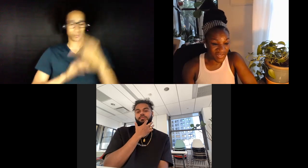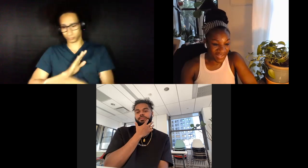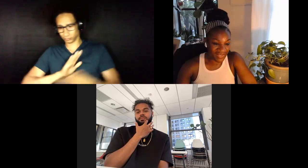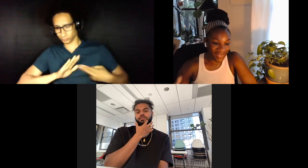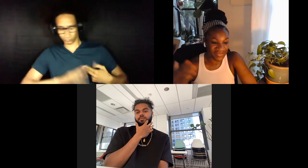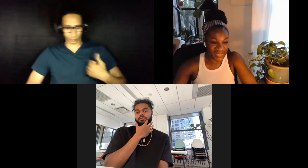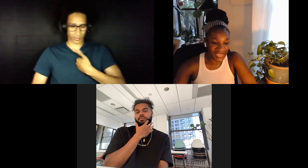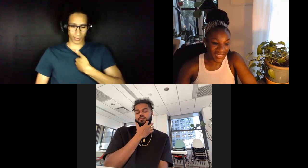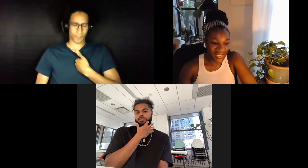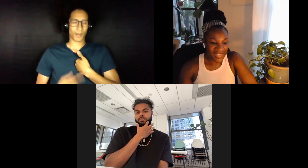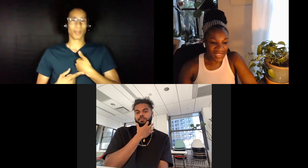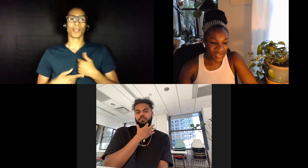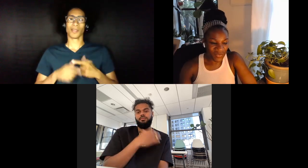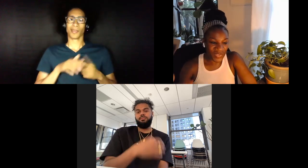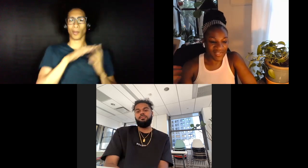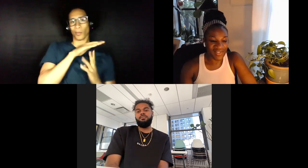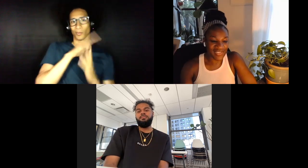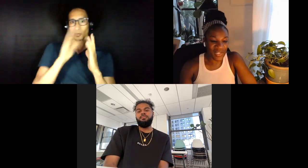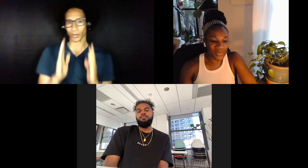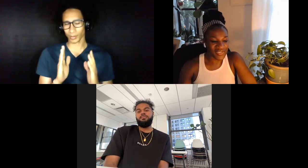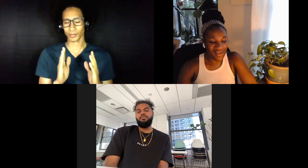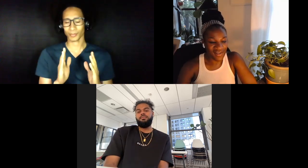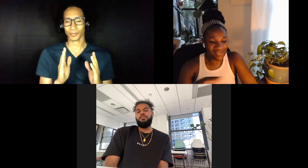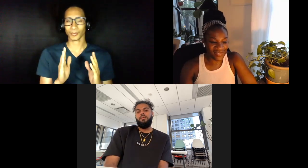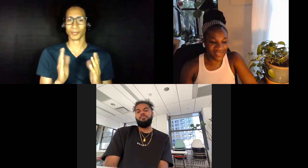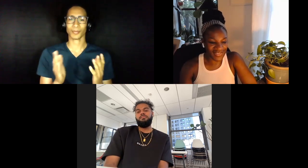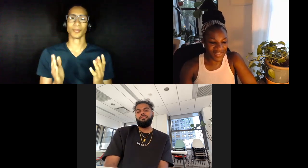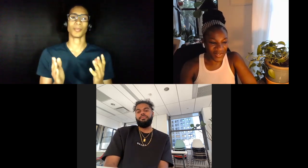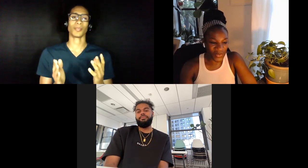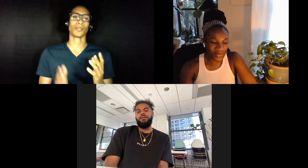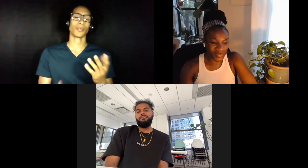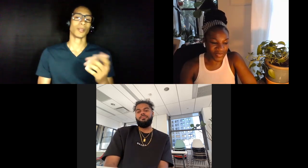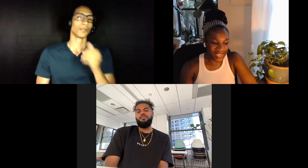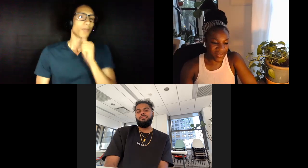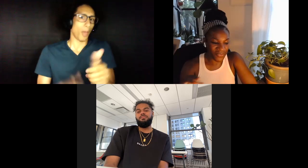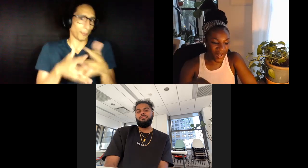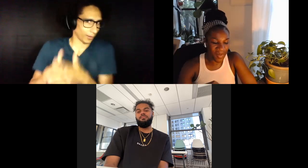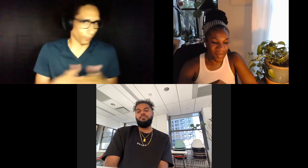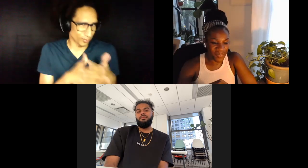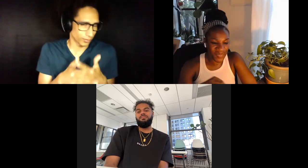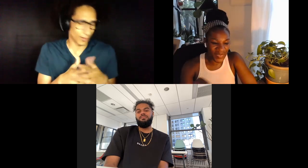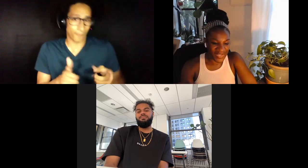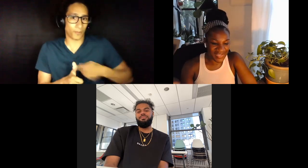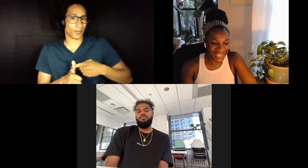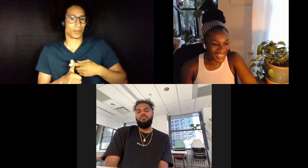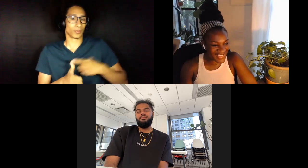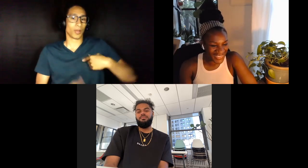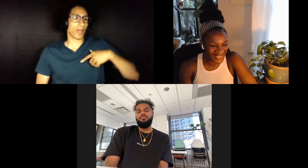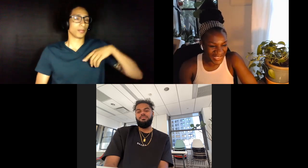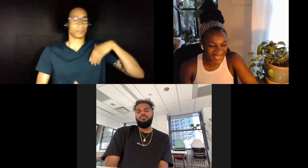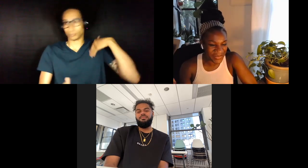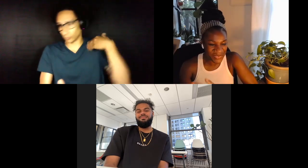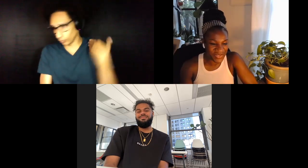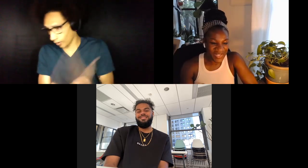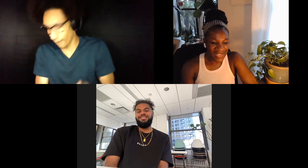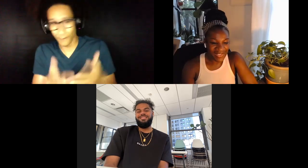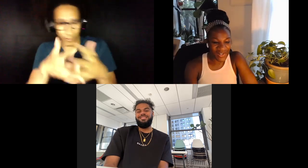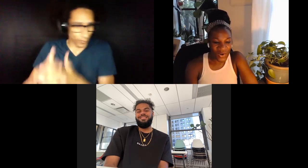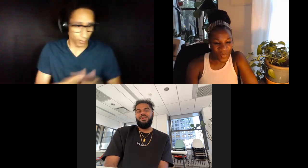more just future. At the workshop, we really do approach the idea of both who is a writer and who is